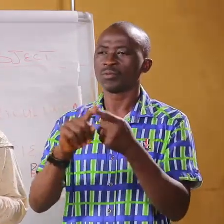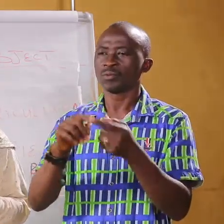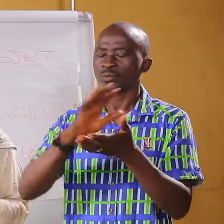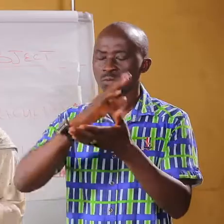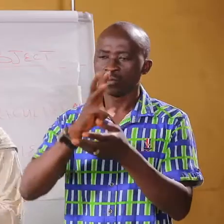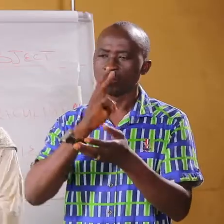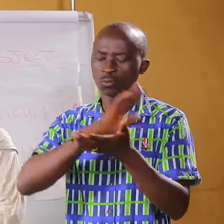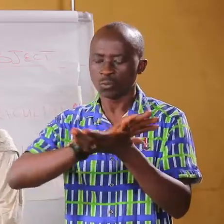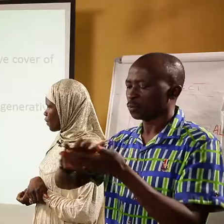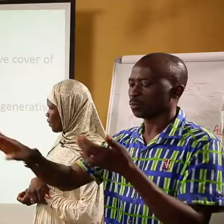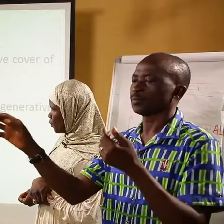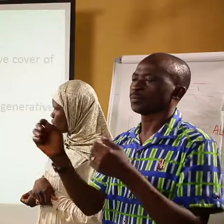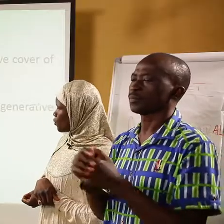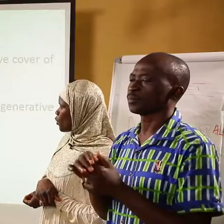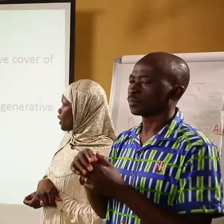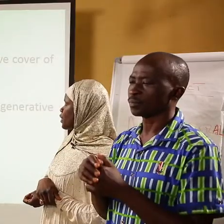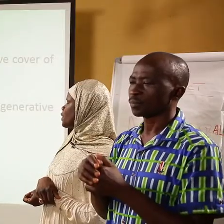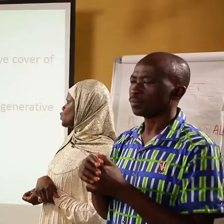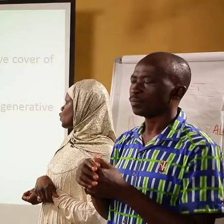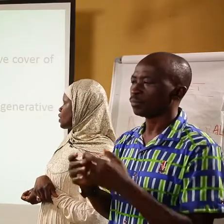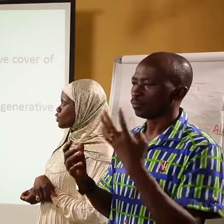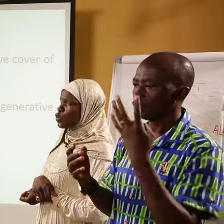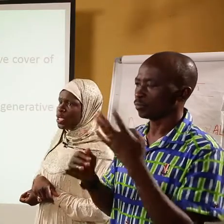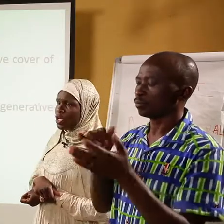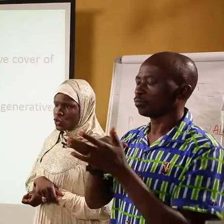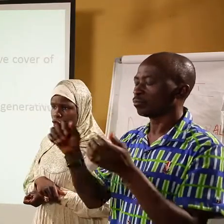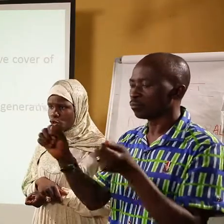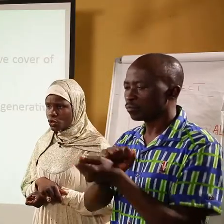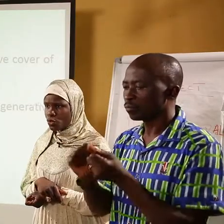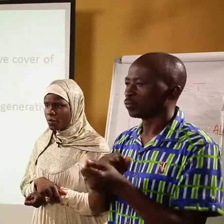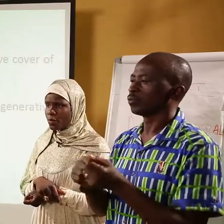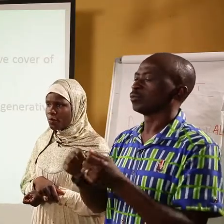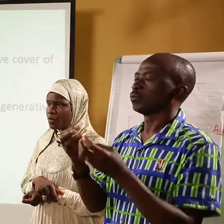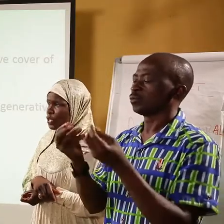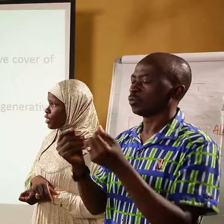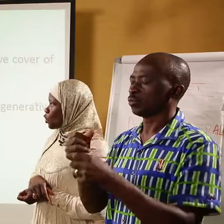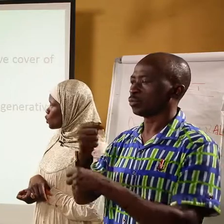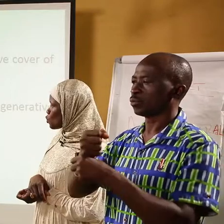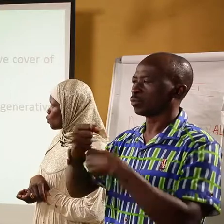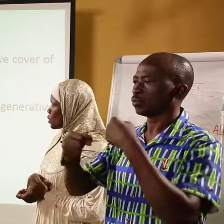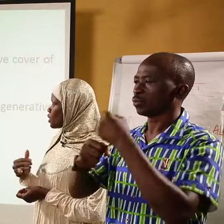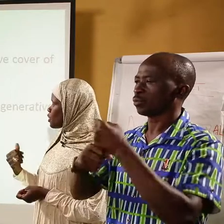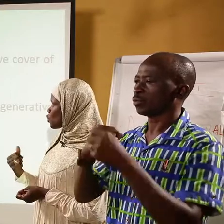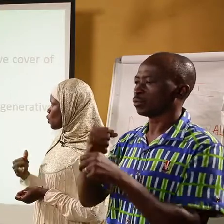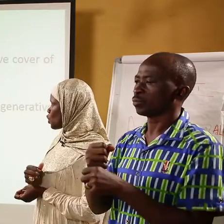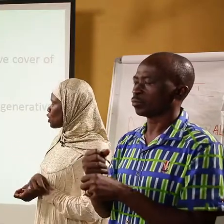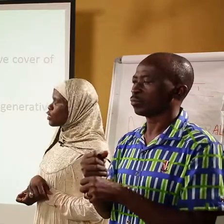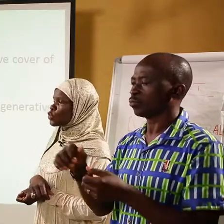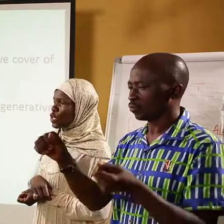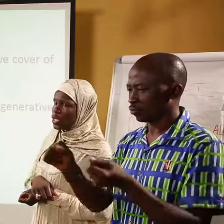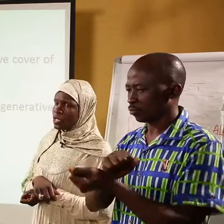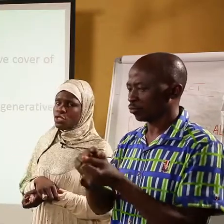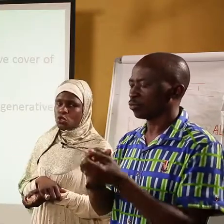to erosion. Number 4, it destroys the soil structure. They also what? They